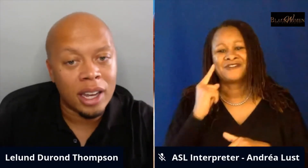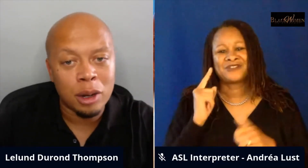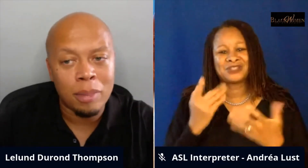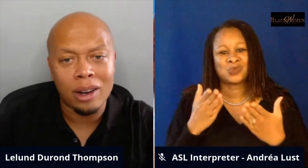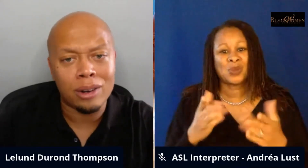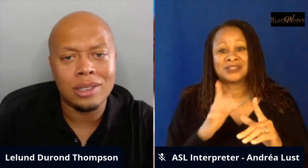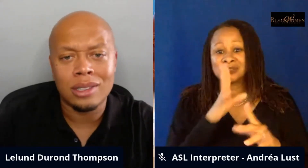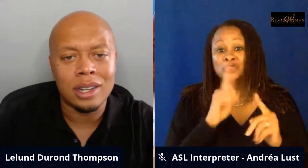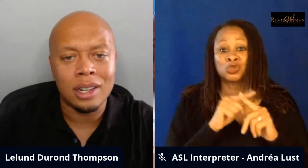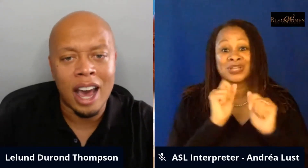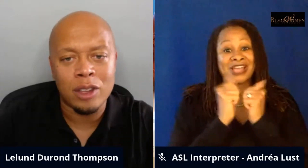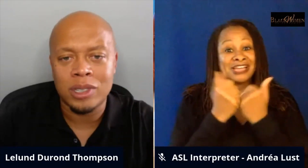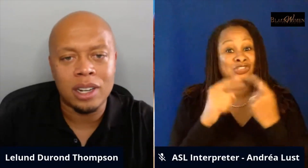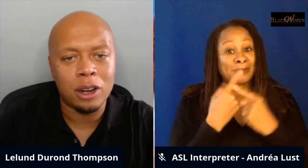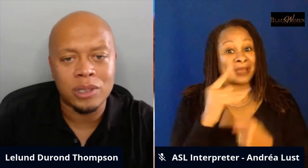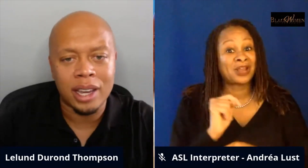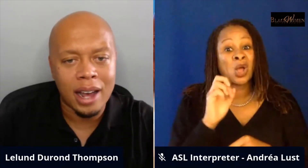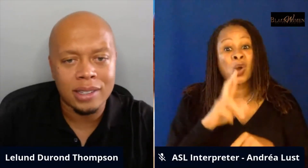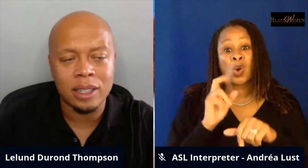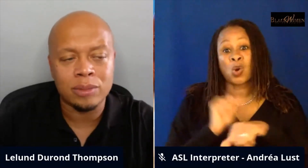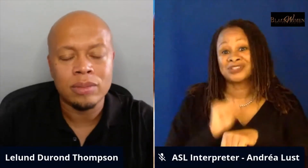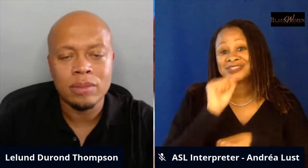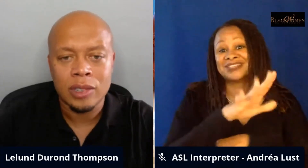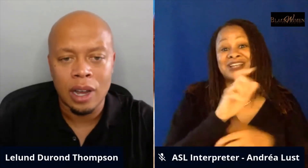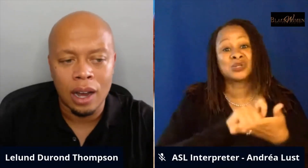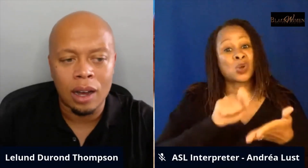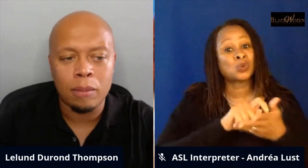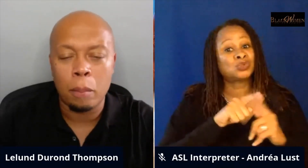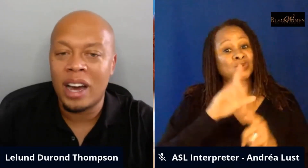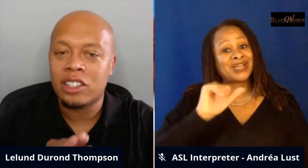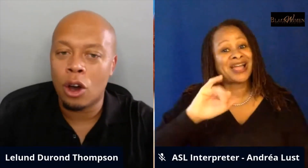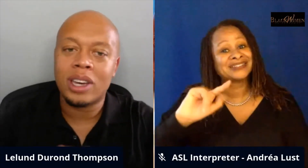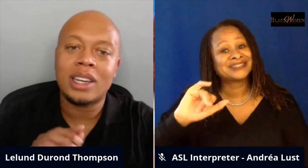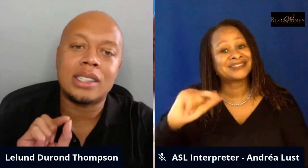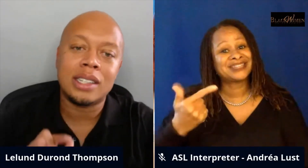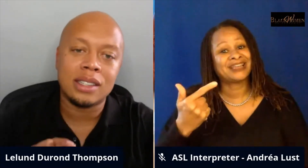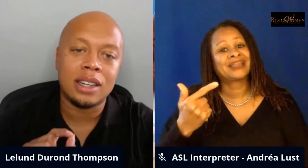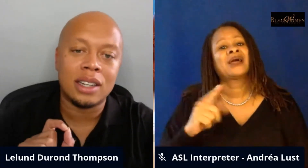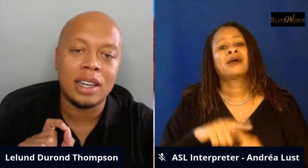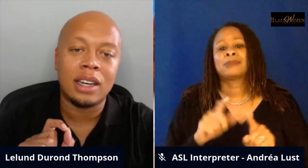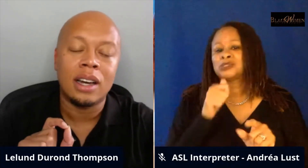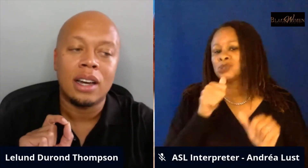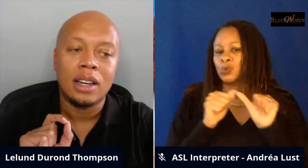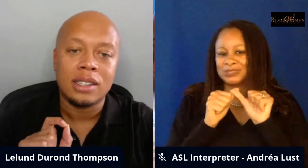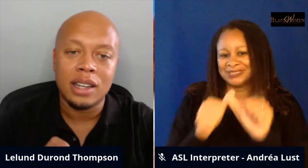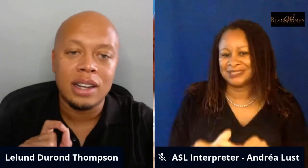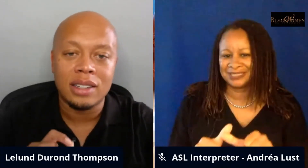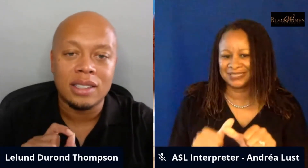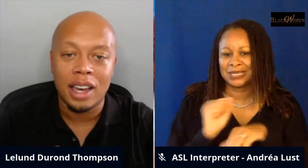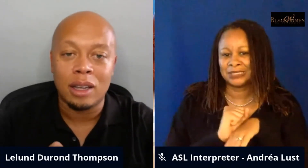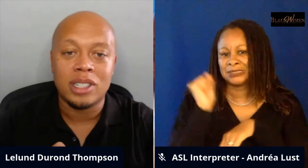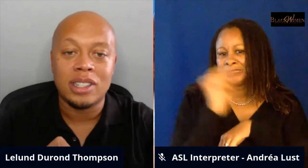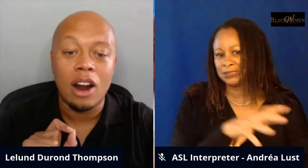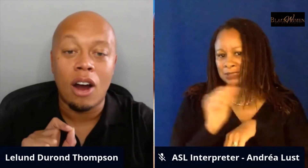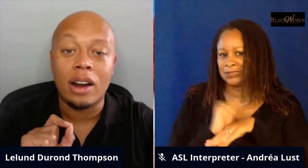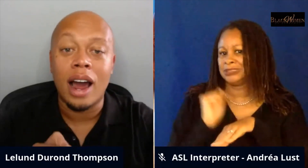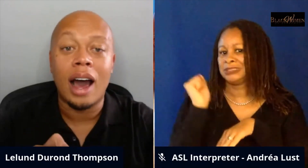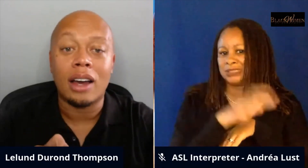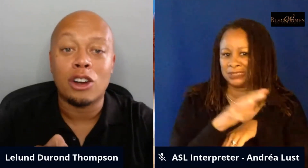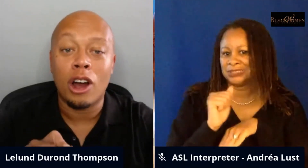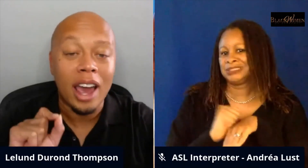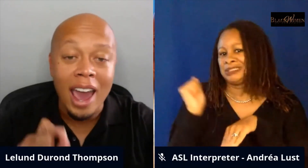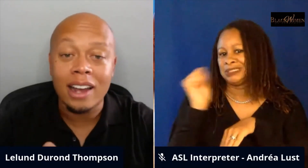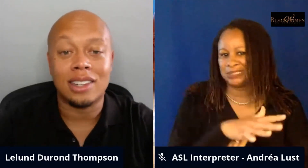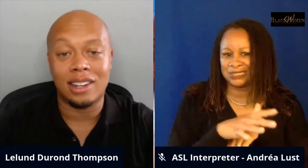your agent about it or have them send a note to casting. But don't consistently send in tapes that are